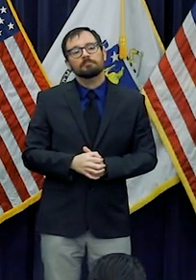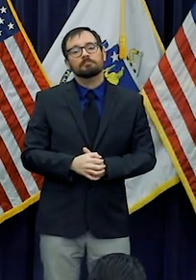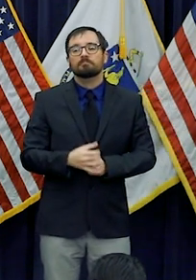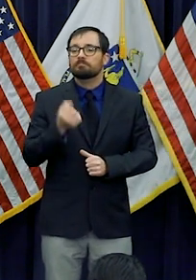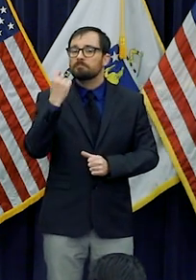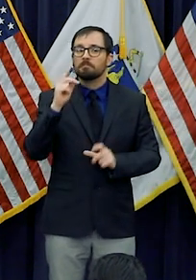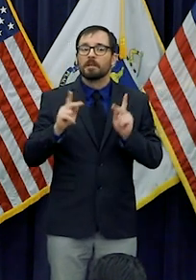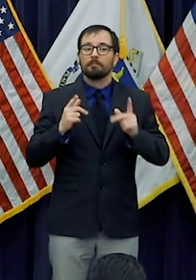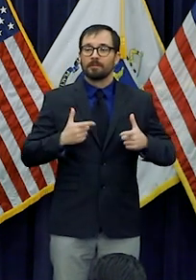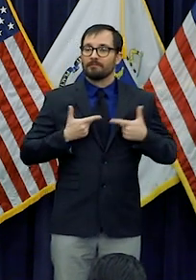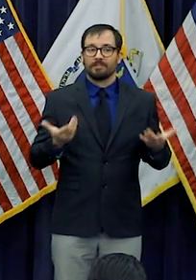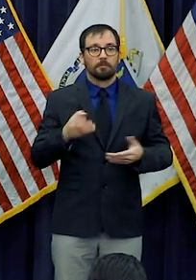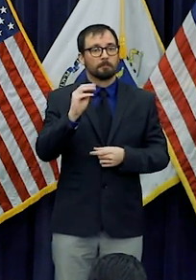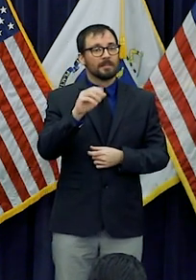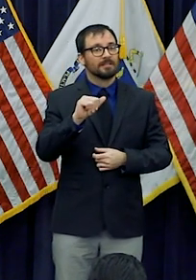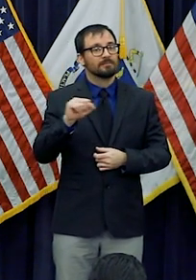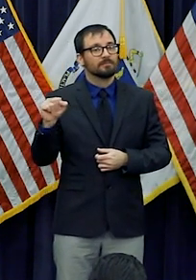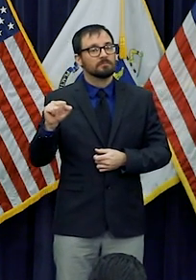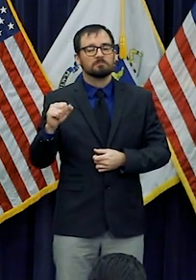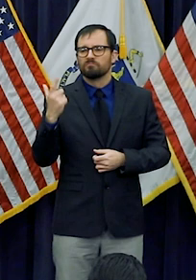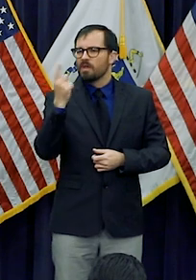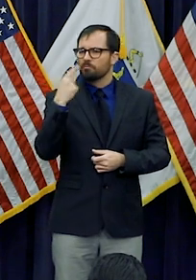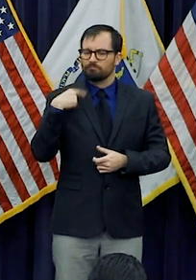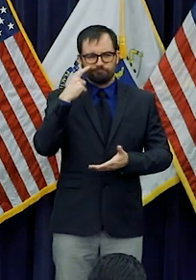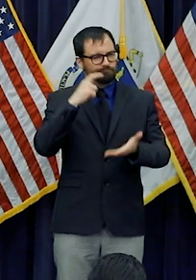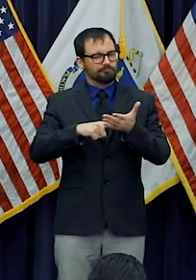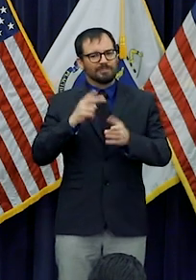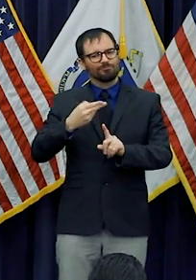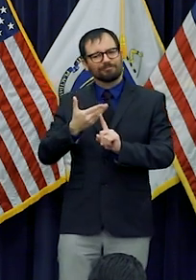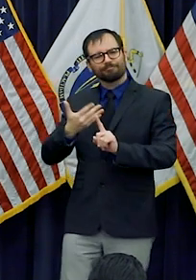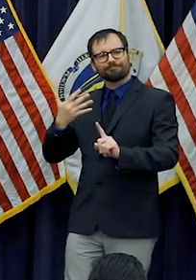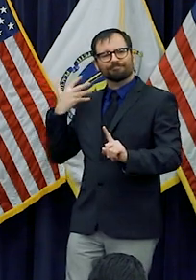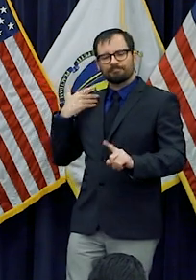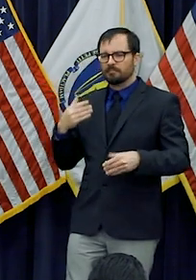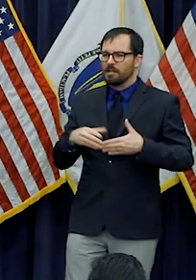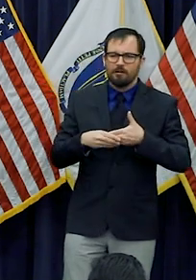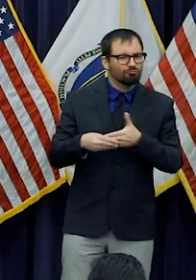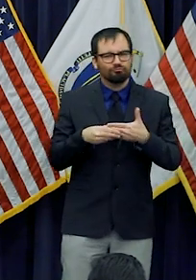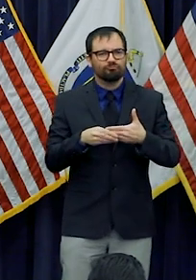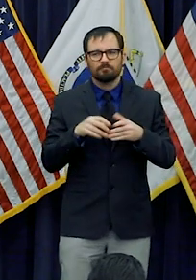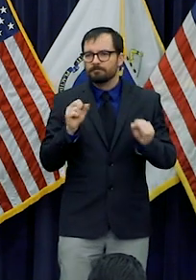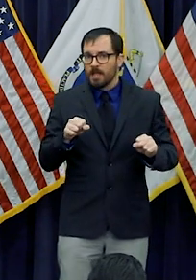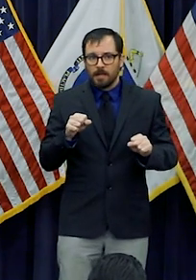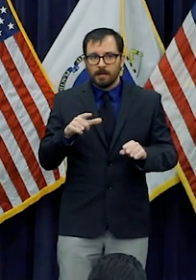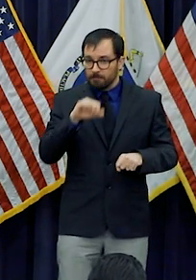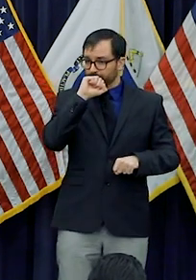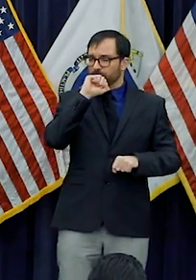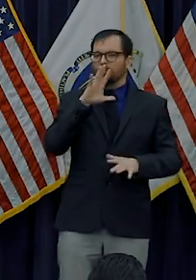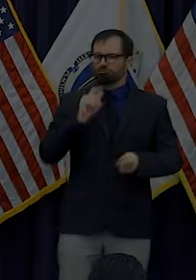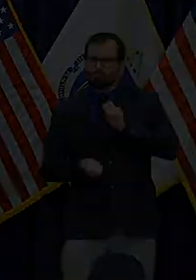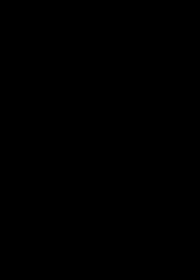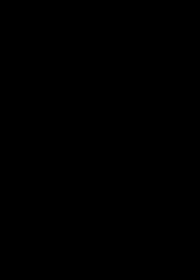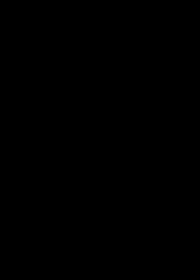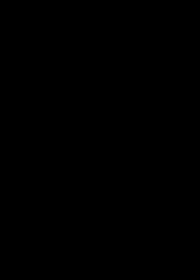it, act accordingly, and step up. And I expect nothing different from this point forward.